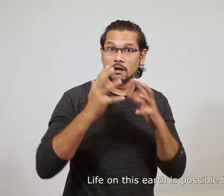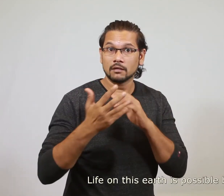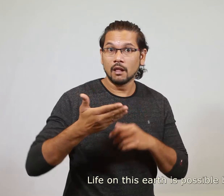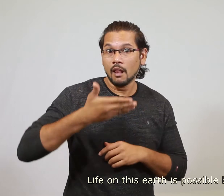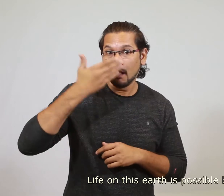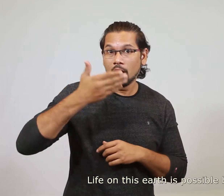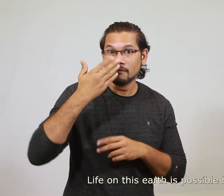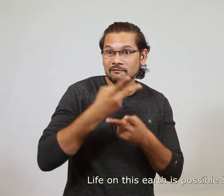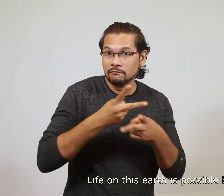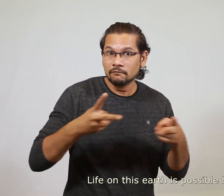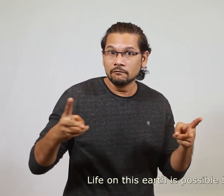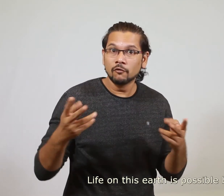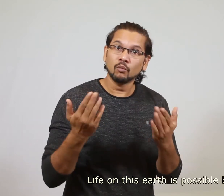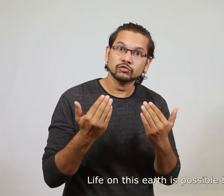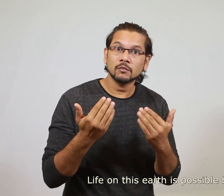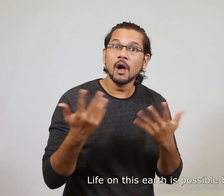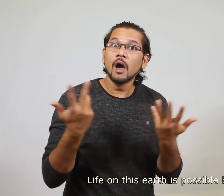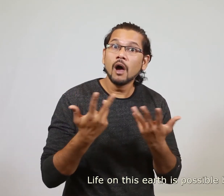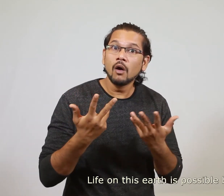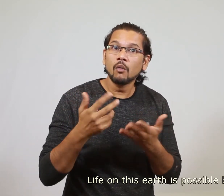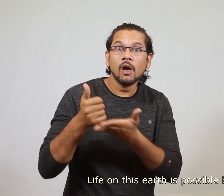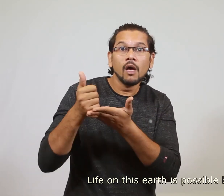Life on this earth is possible